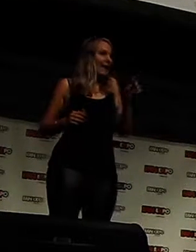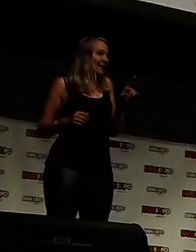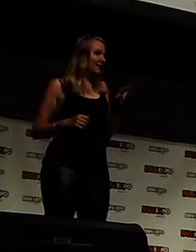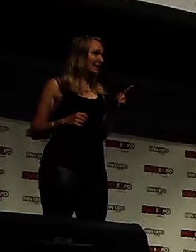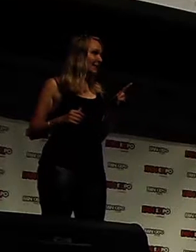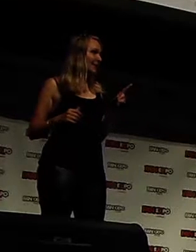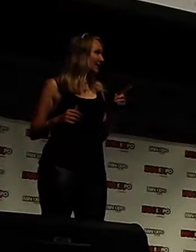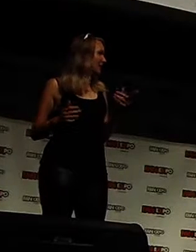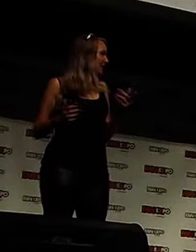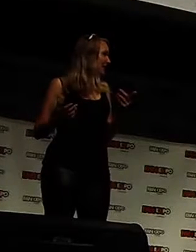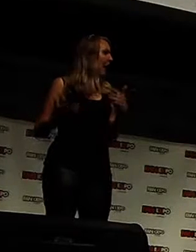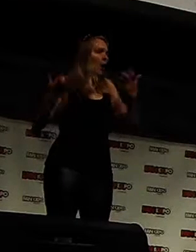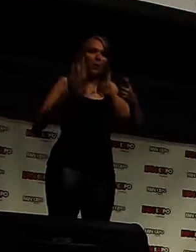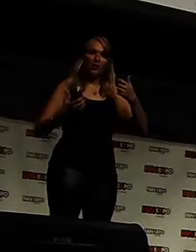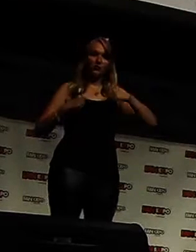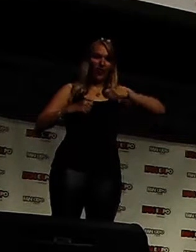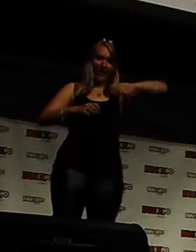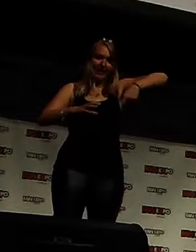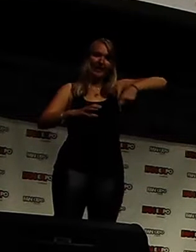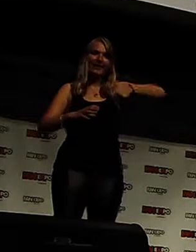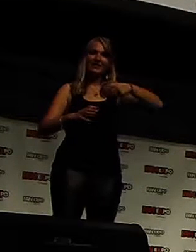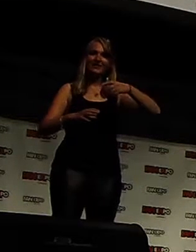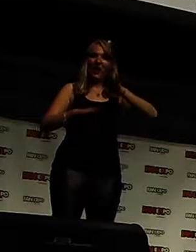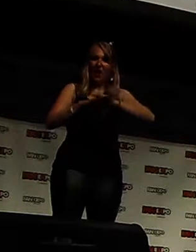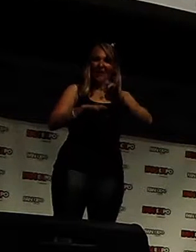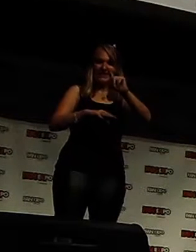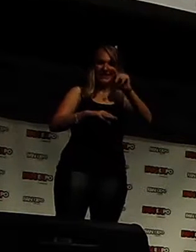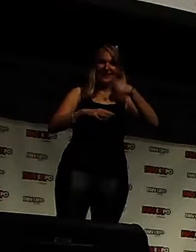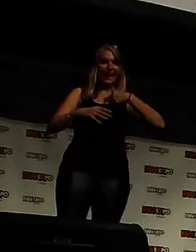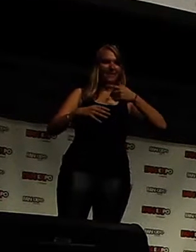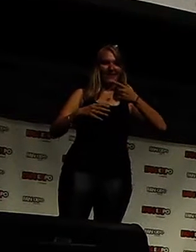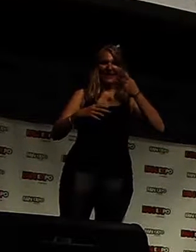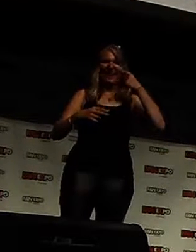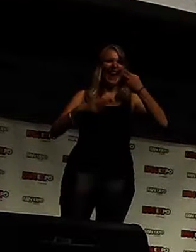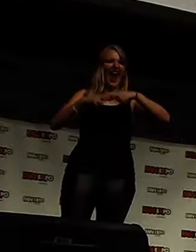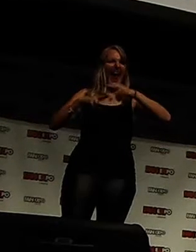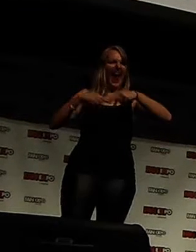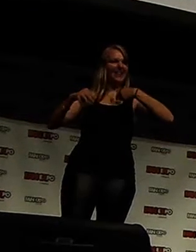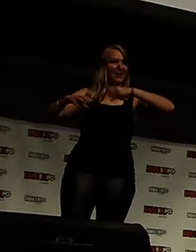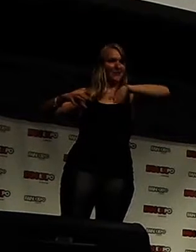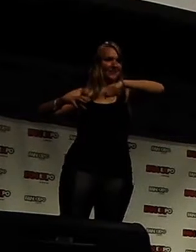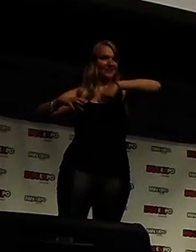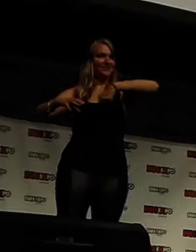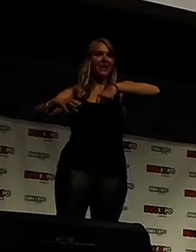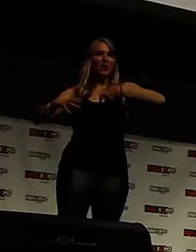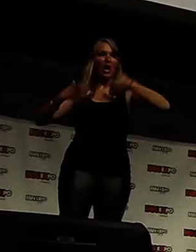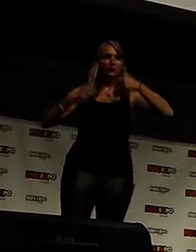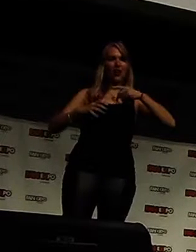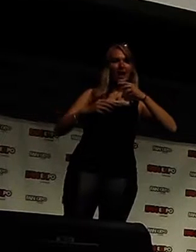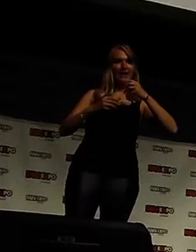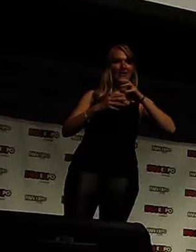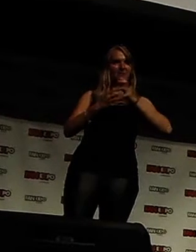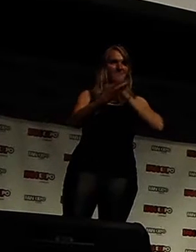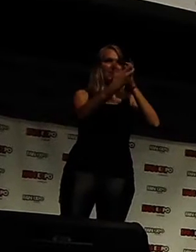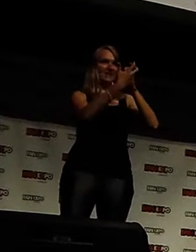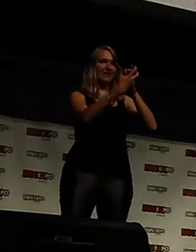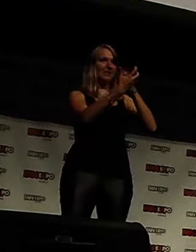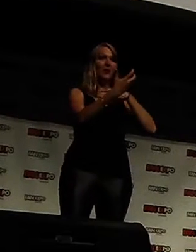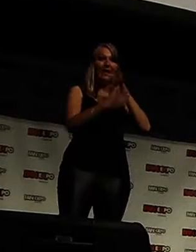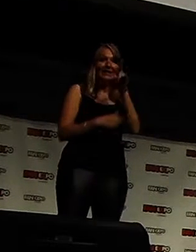make a souffle because I wanted to look realistic. There was a scene where I was whipping some eggs, I think. So I wanted to look really realistic. So I actually